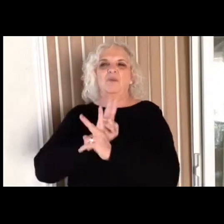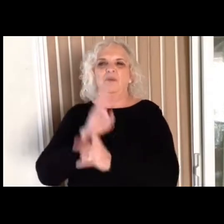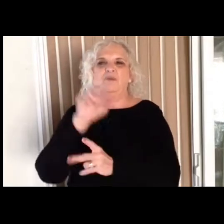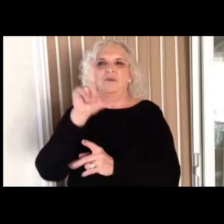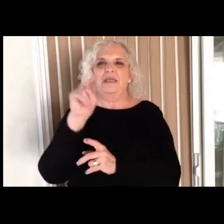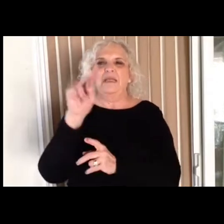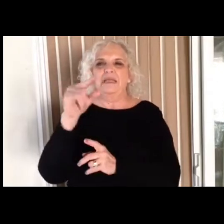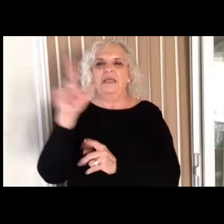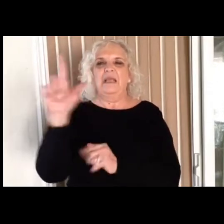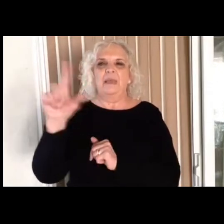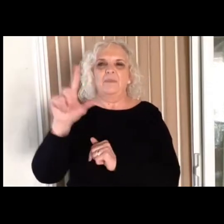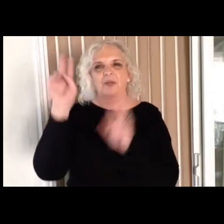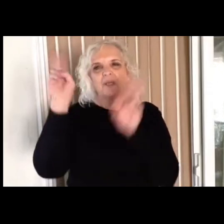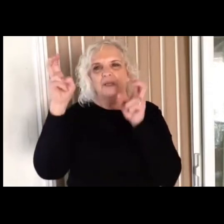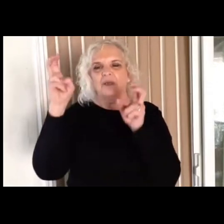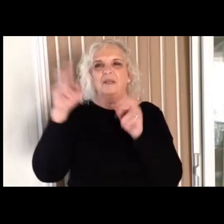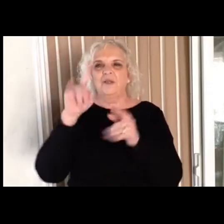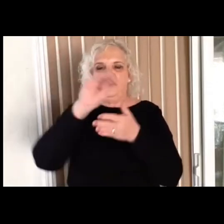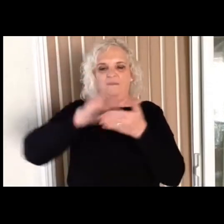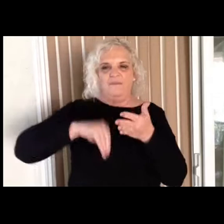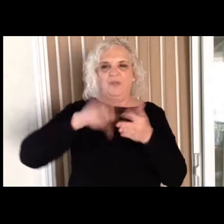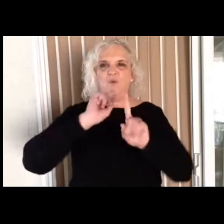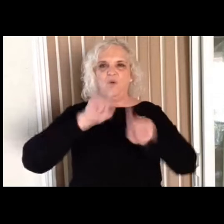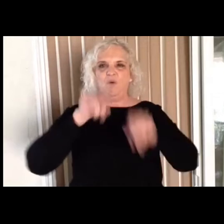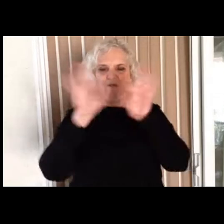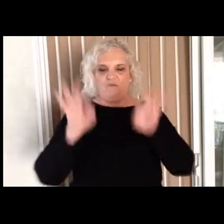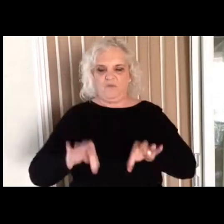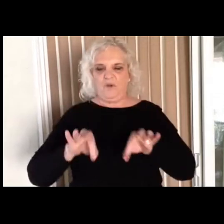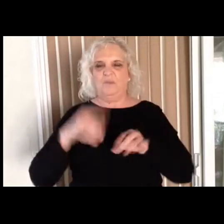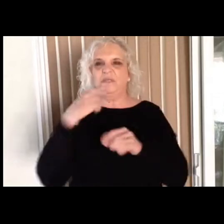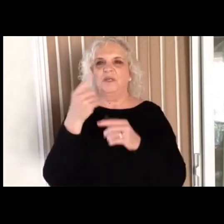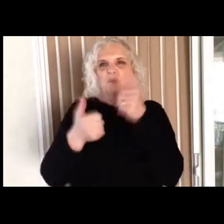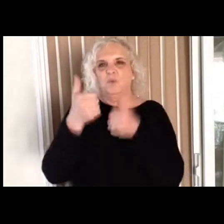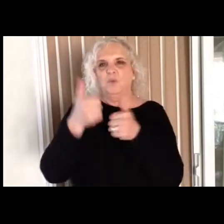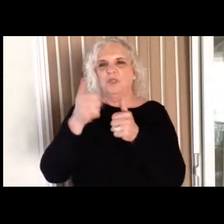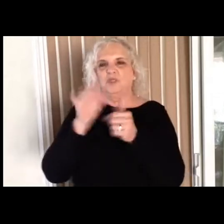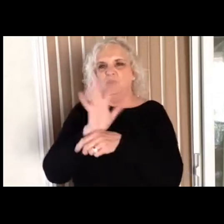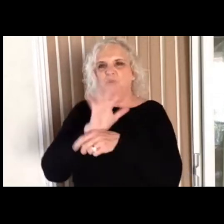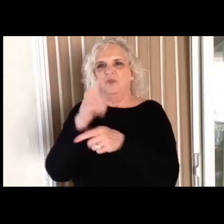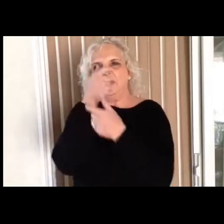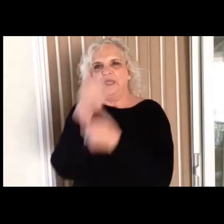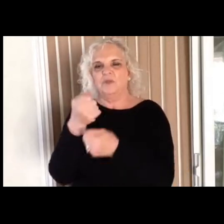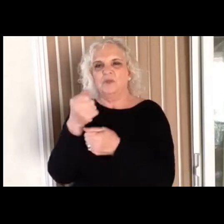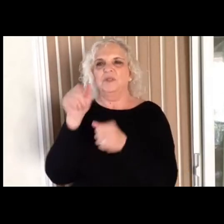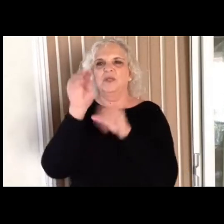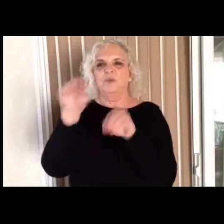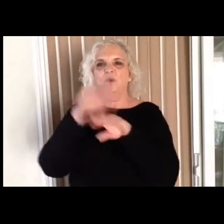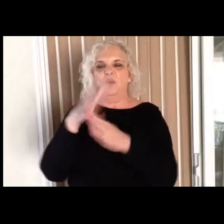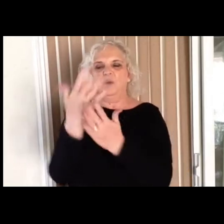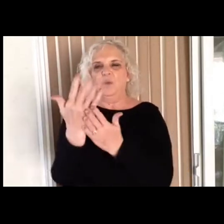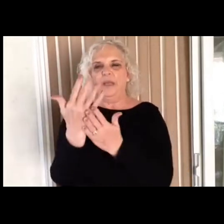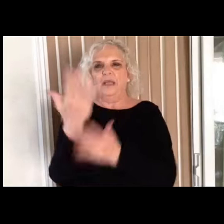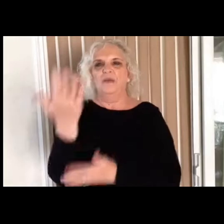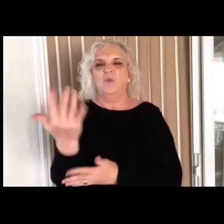So you would fill out the order form and tell them what movies you were interested in. They'd put you in the wait list,